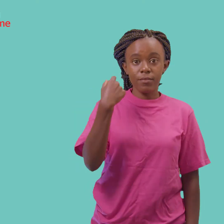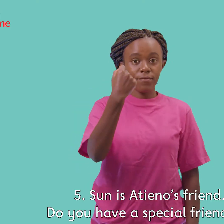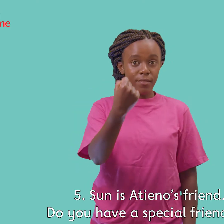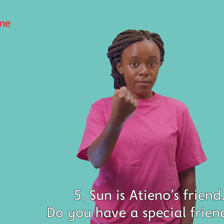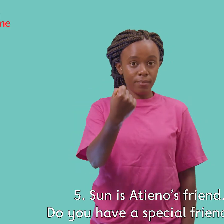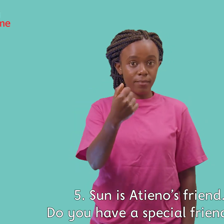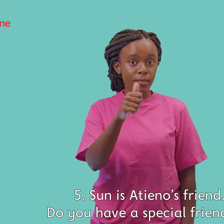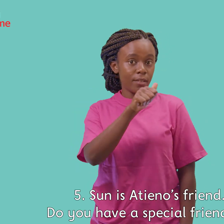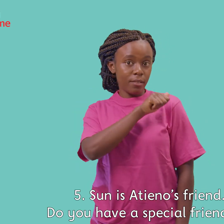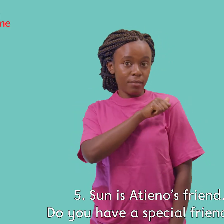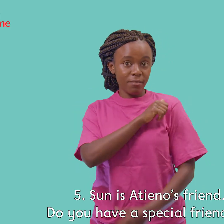Number 5.